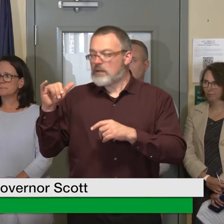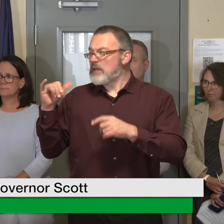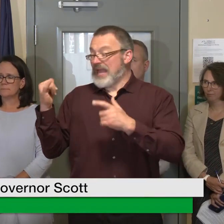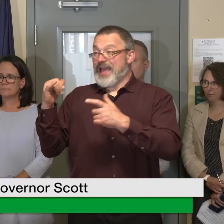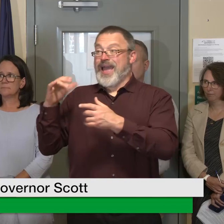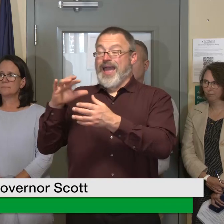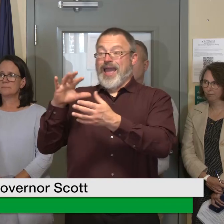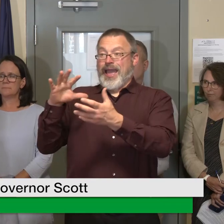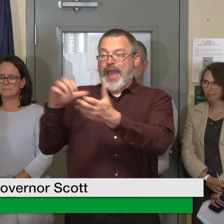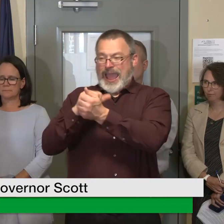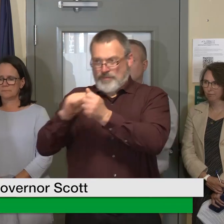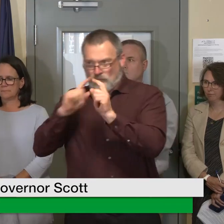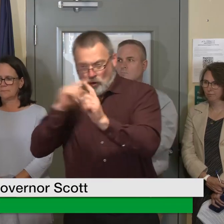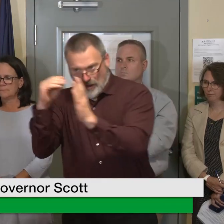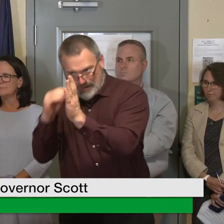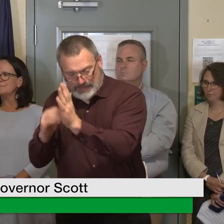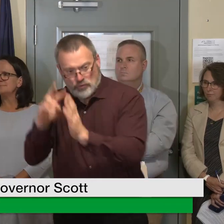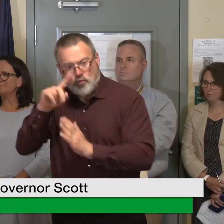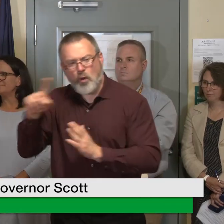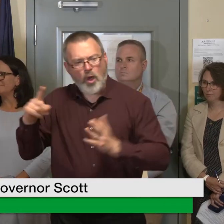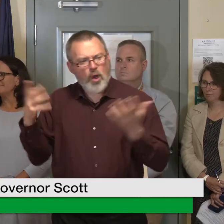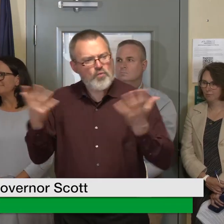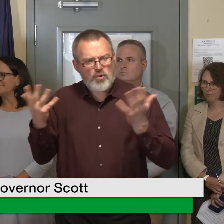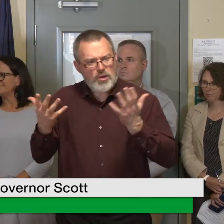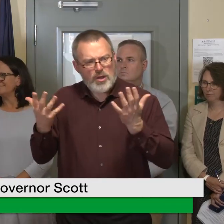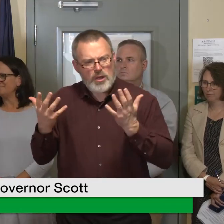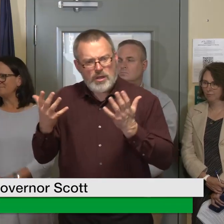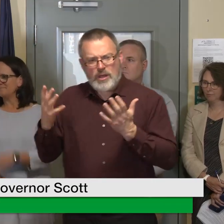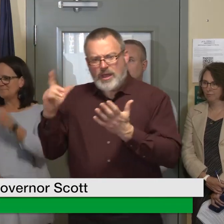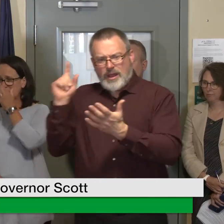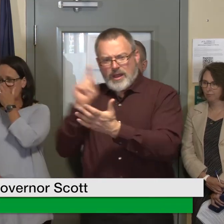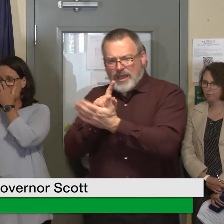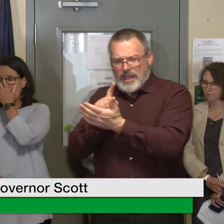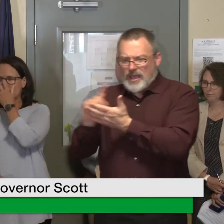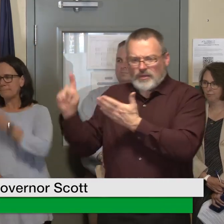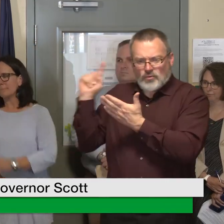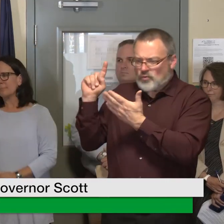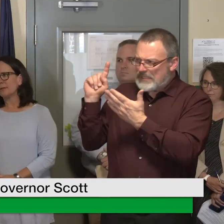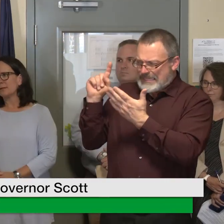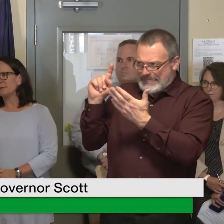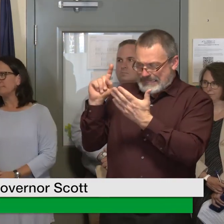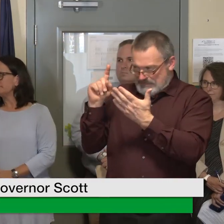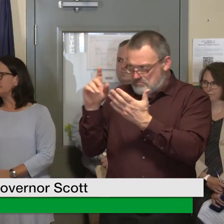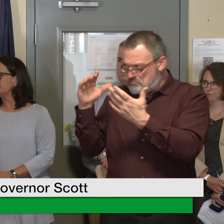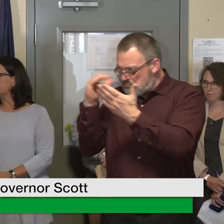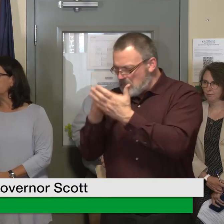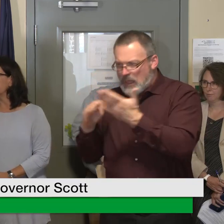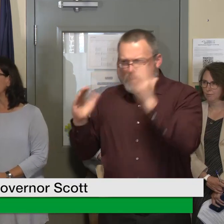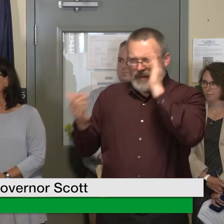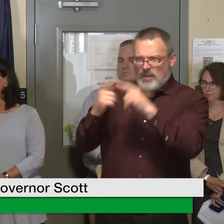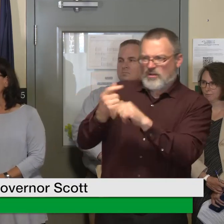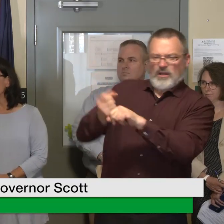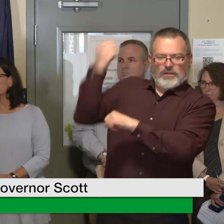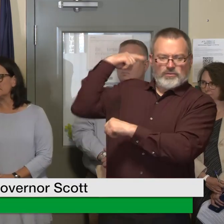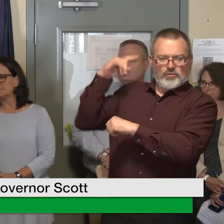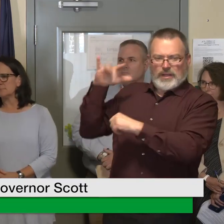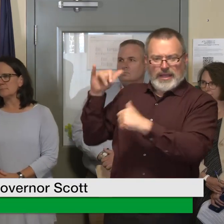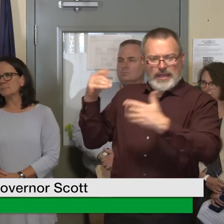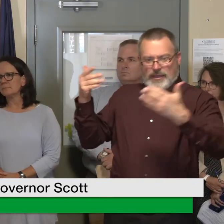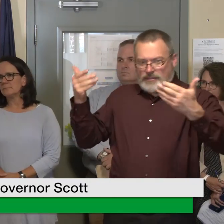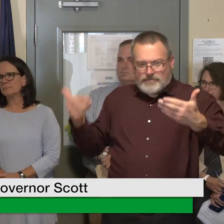2023? Interesting you should ask that. I asked the same question in our briefing this morning. So we don't have that